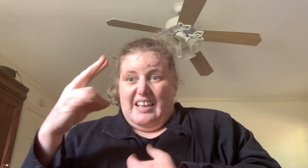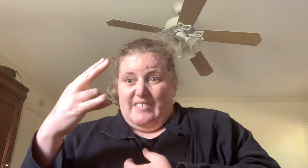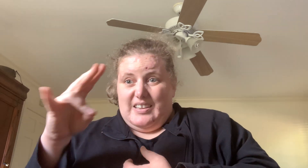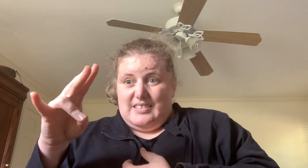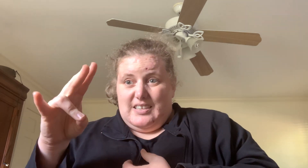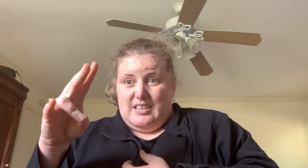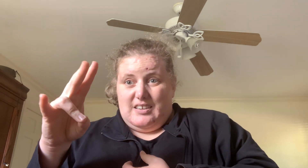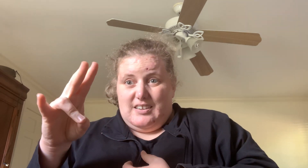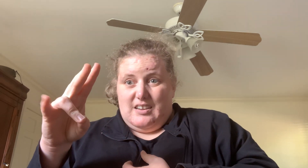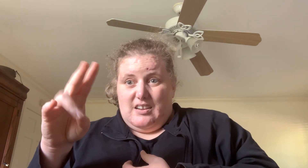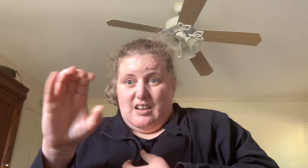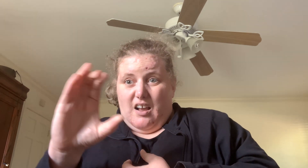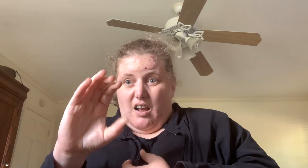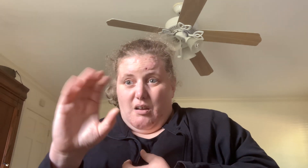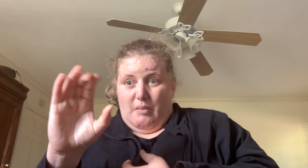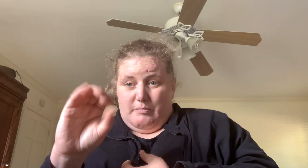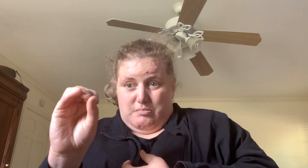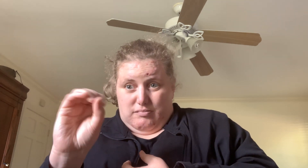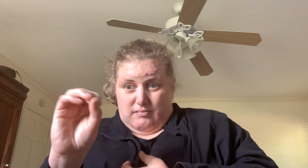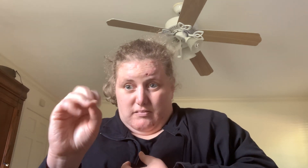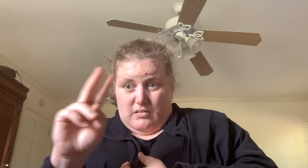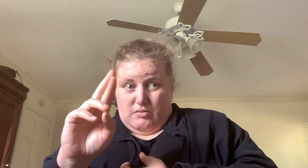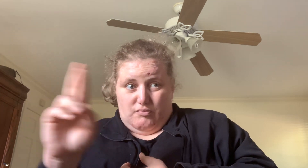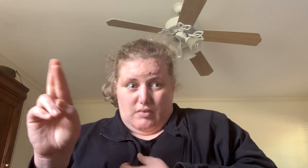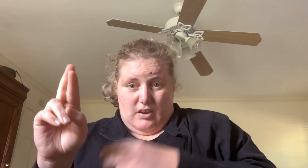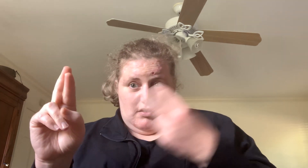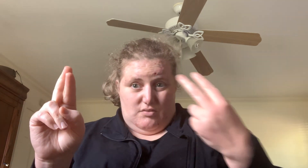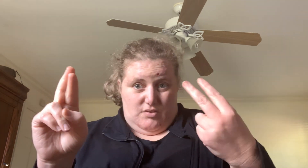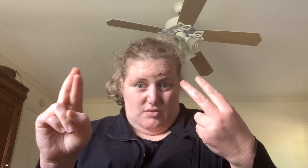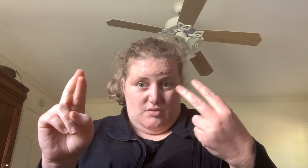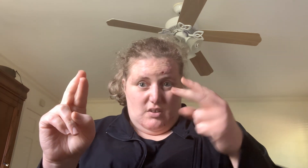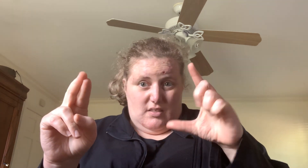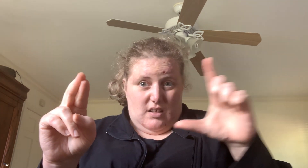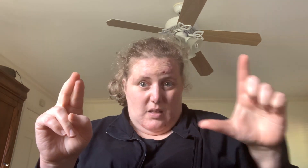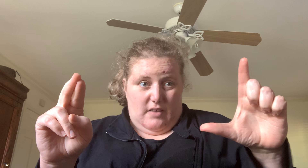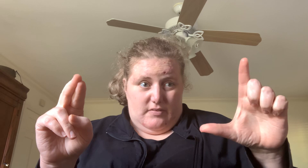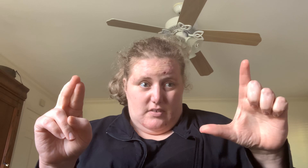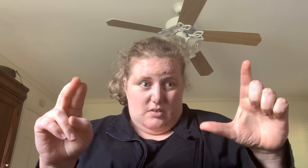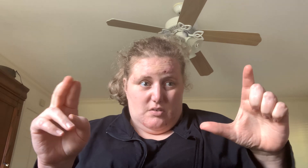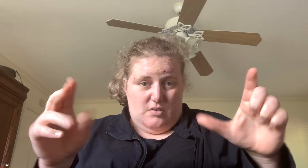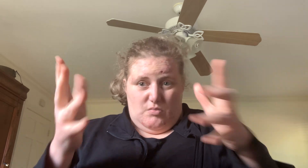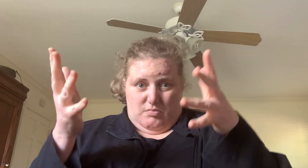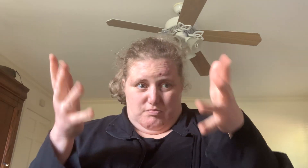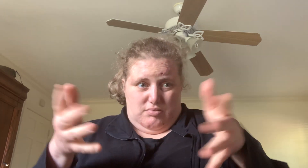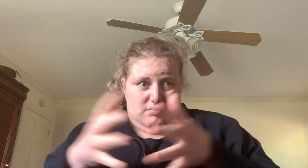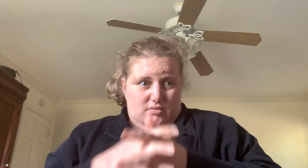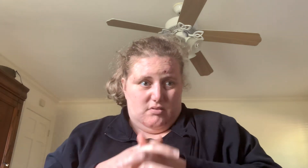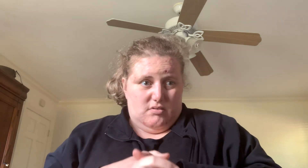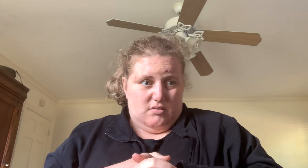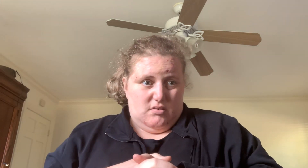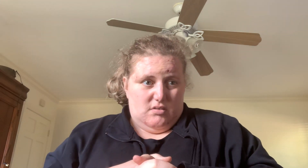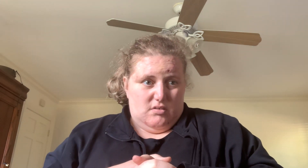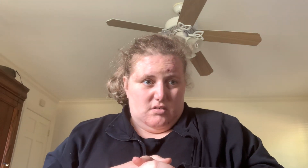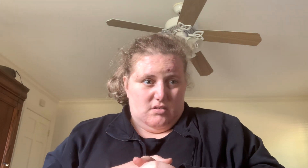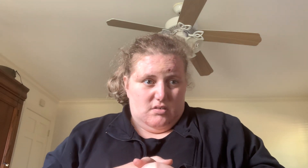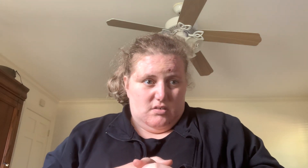going to leave those alone right now. I said previously we have 20 hydrogens on the left, so we're going to need 20 over here. So we're going to put 10